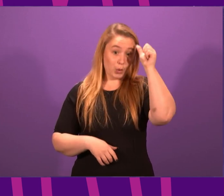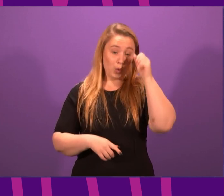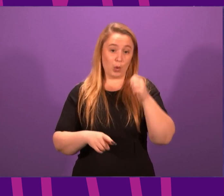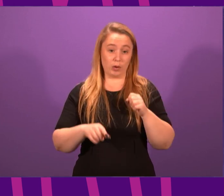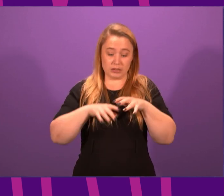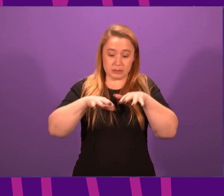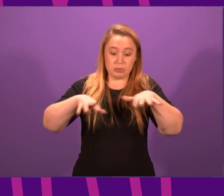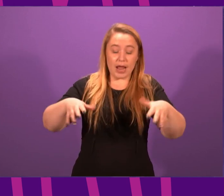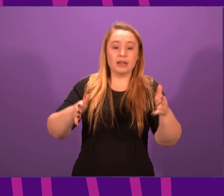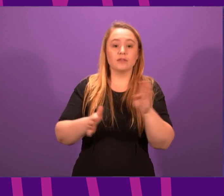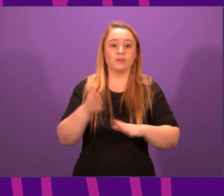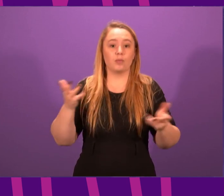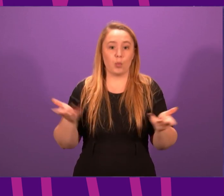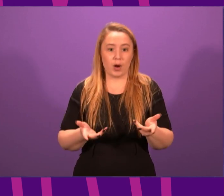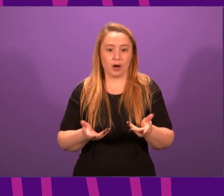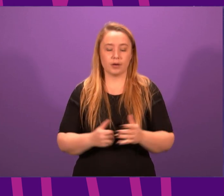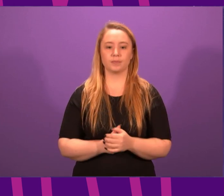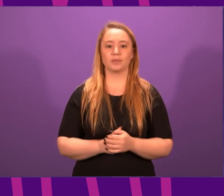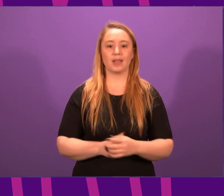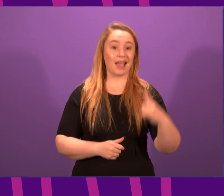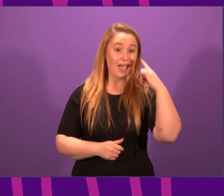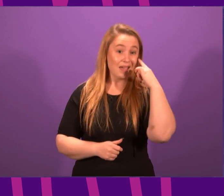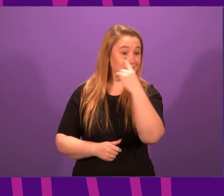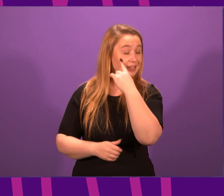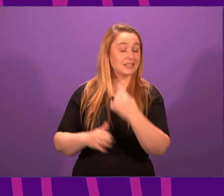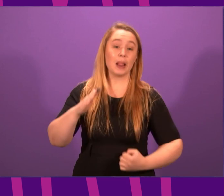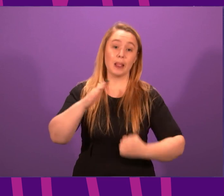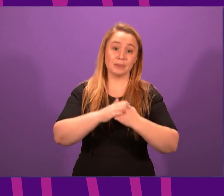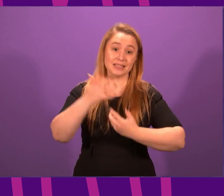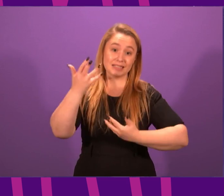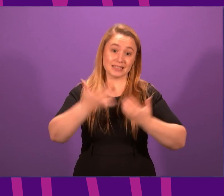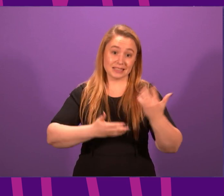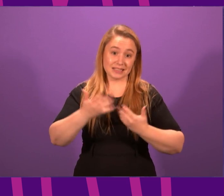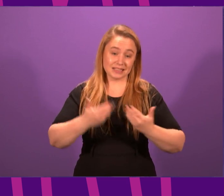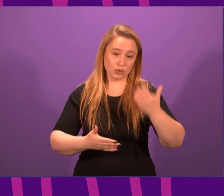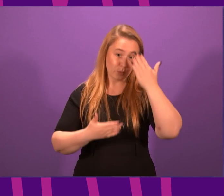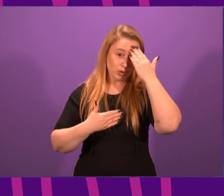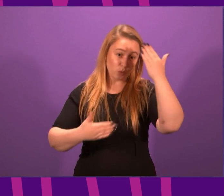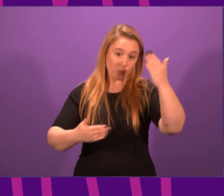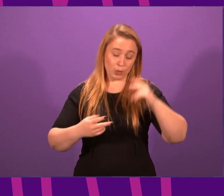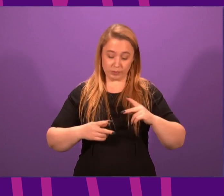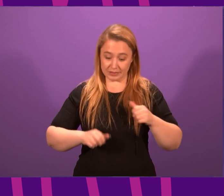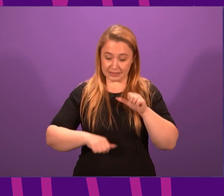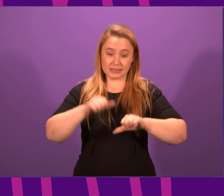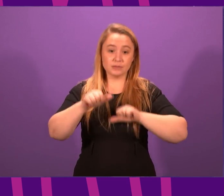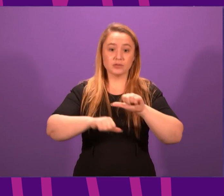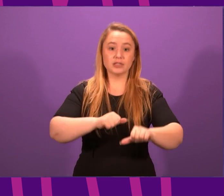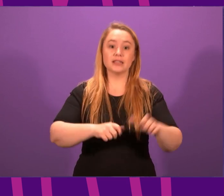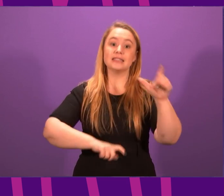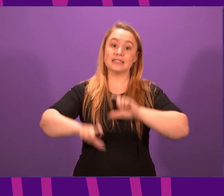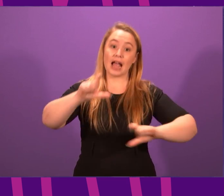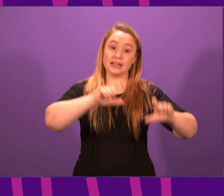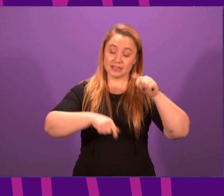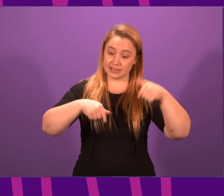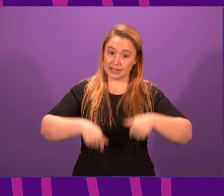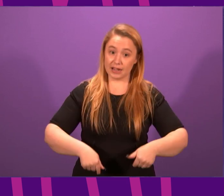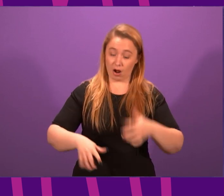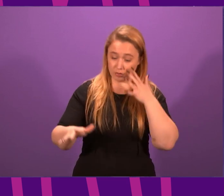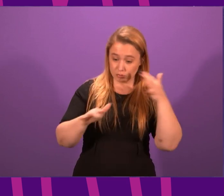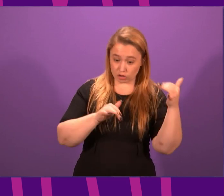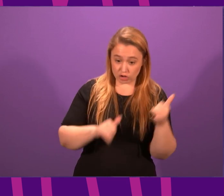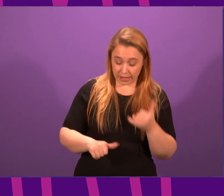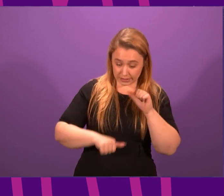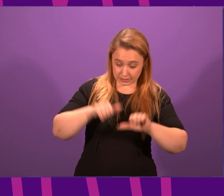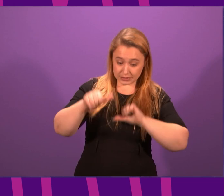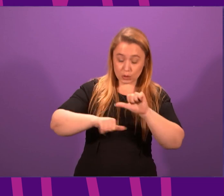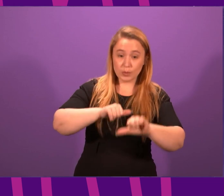where cases spread, there are limits to the evidence on that without genomic sequencing, which we are doing, or scientists in Scotland are doing. Beyond that,